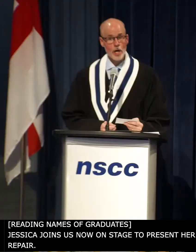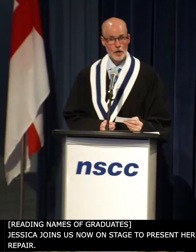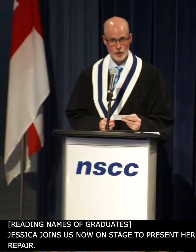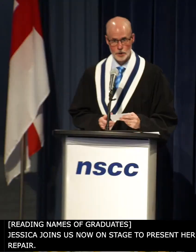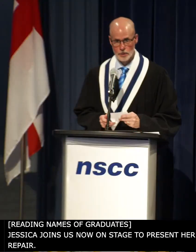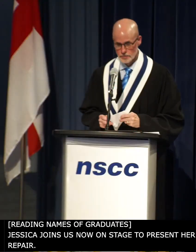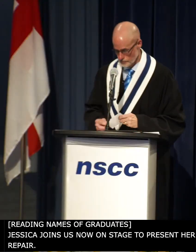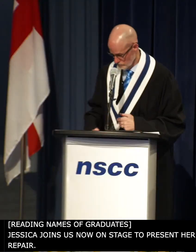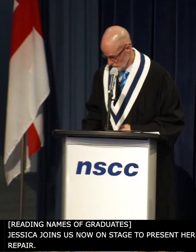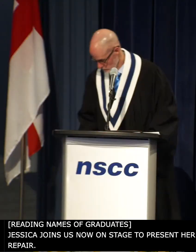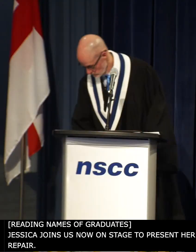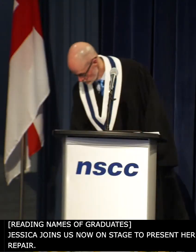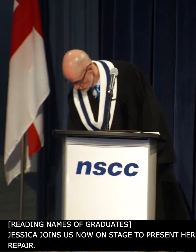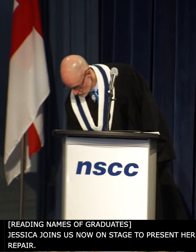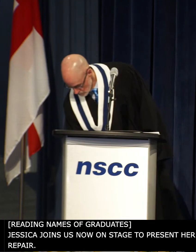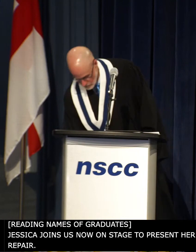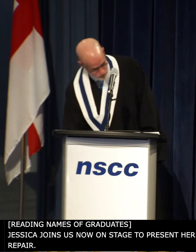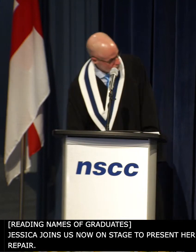Nicholas O'Connor.